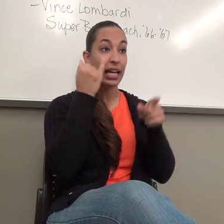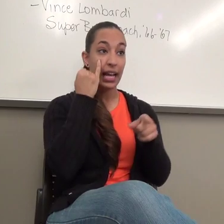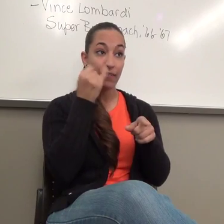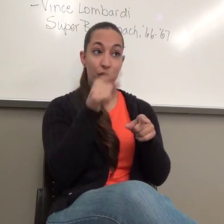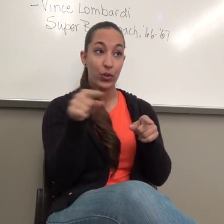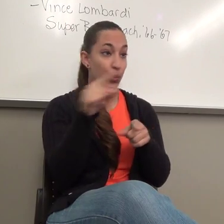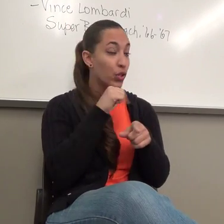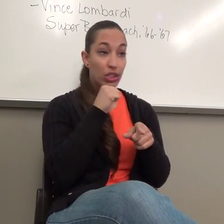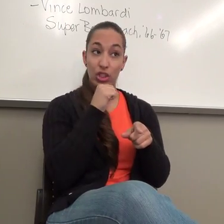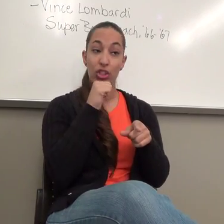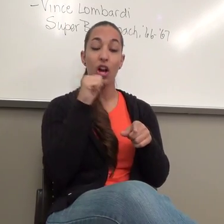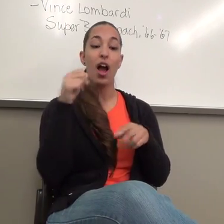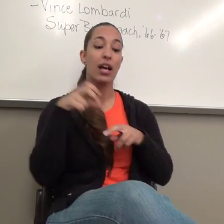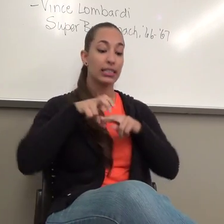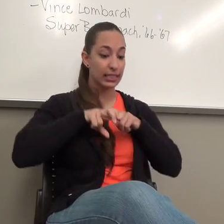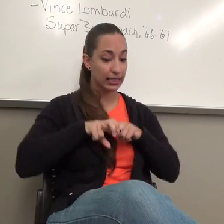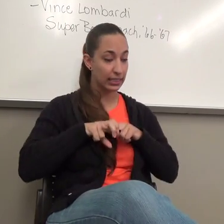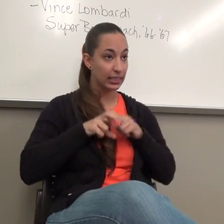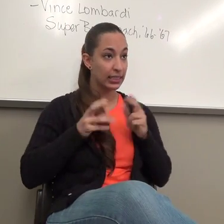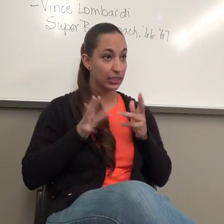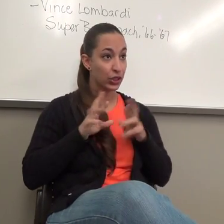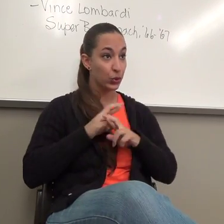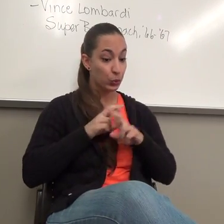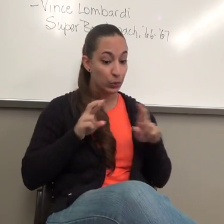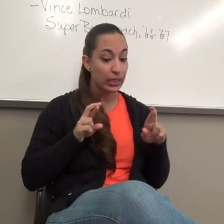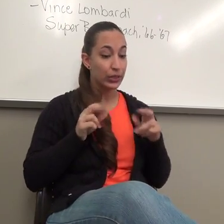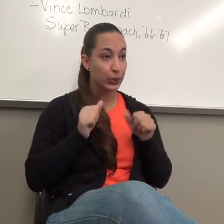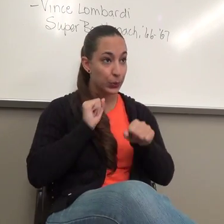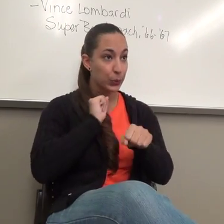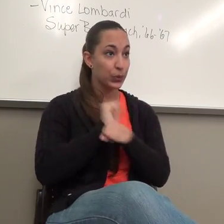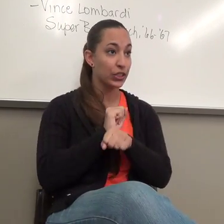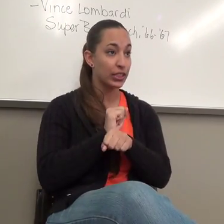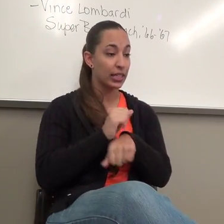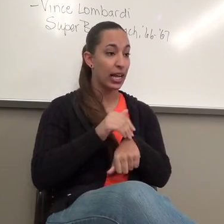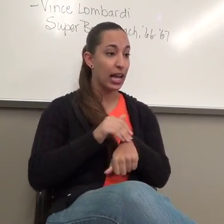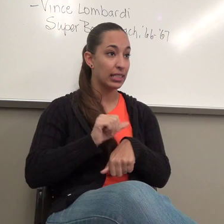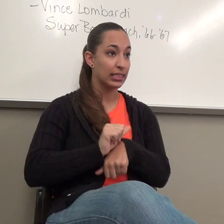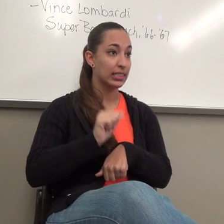seat, ready to work at 10, you are tardy.